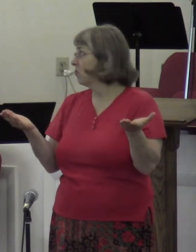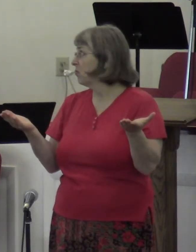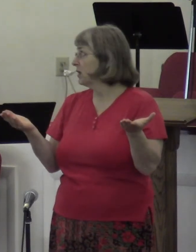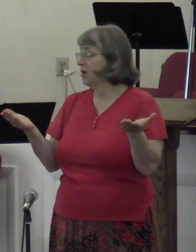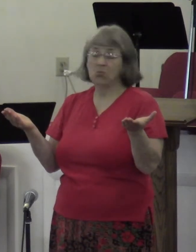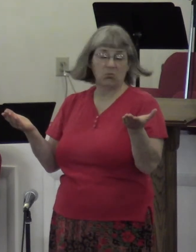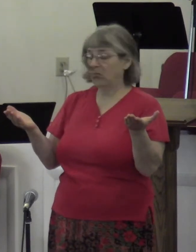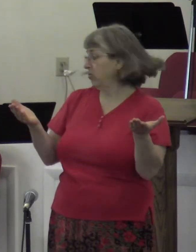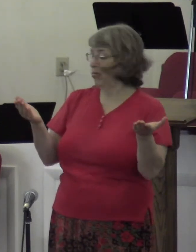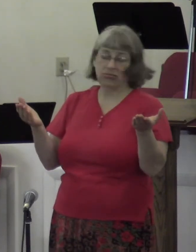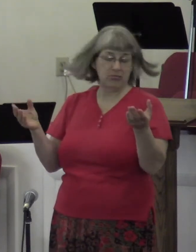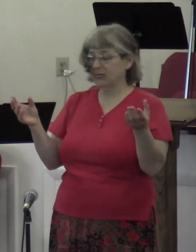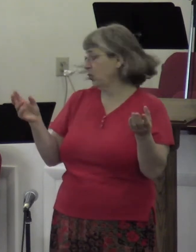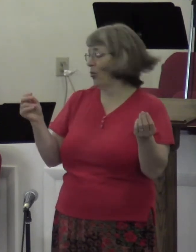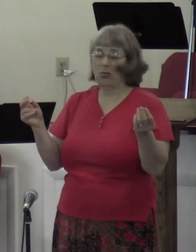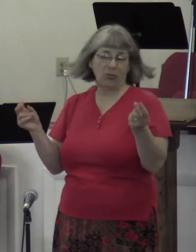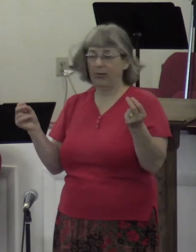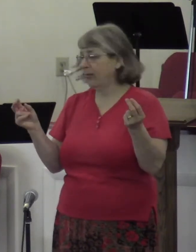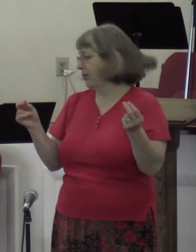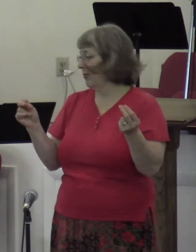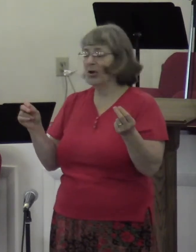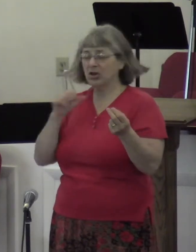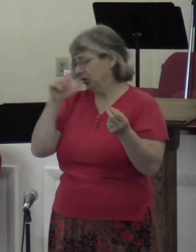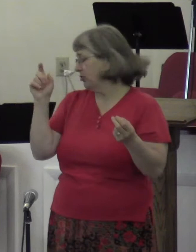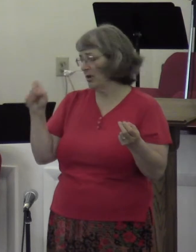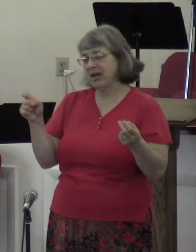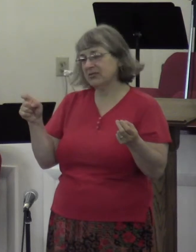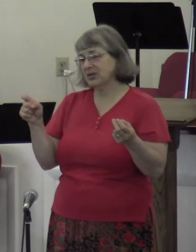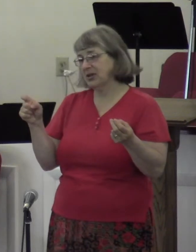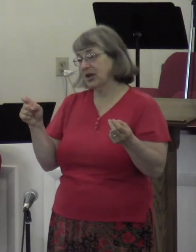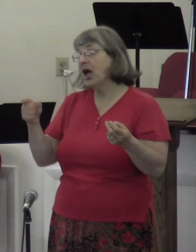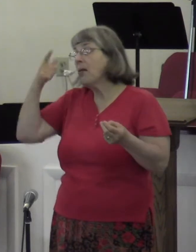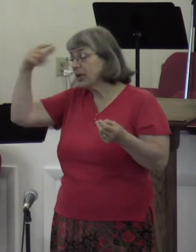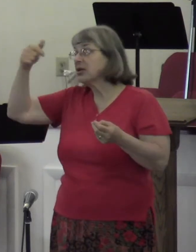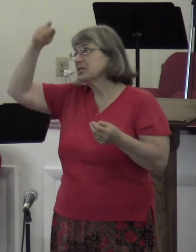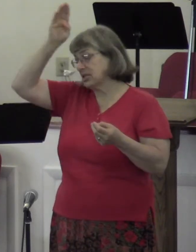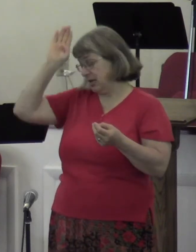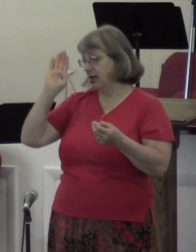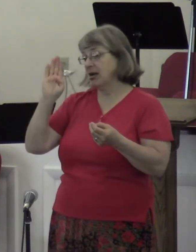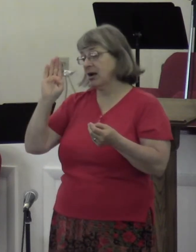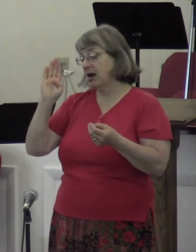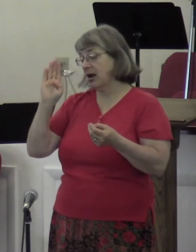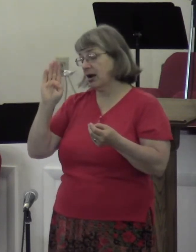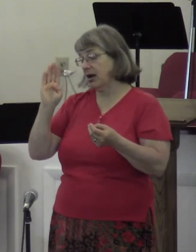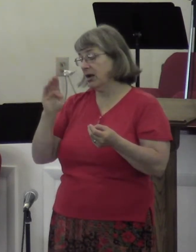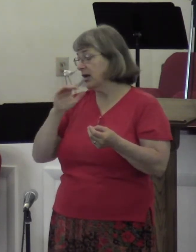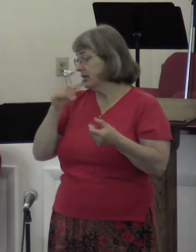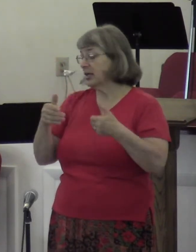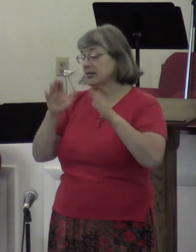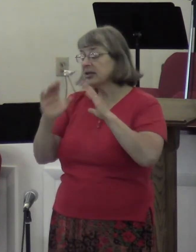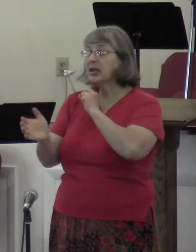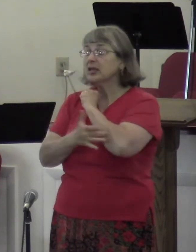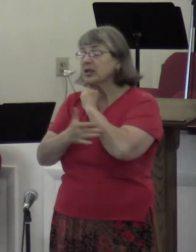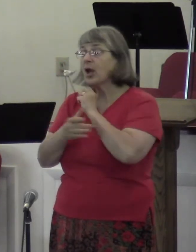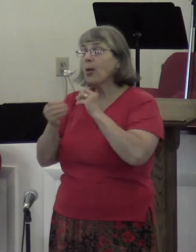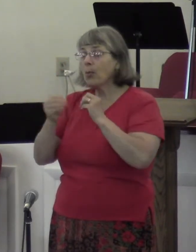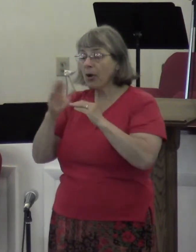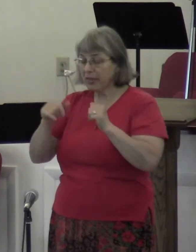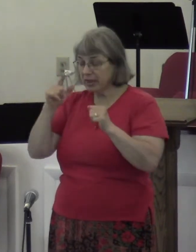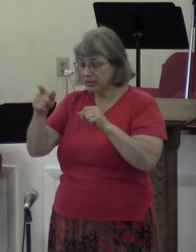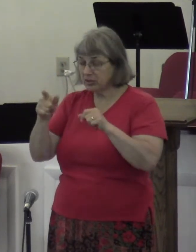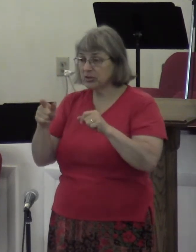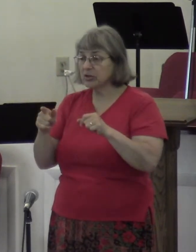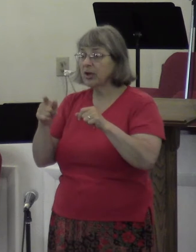Everybody shake your head like this. You don't have to, because God doesn't allow you to be tempted beyond what you're able.